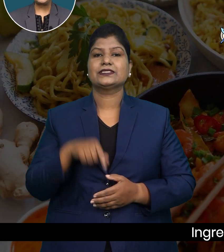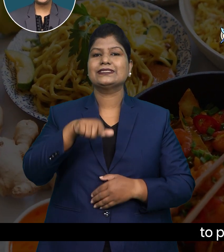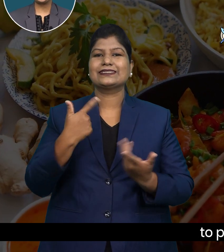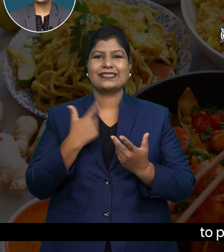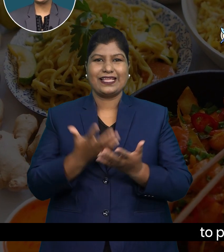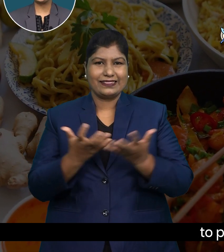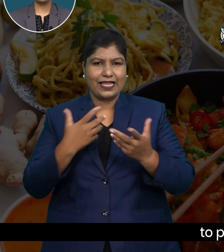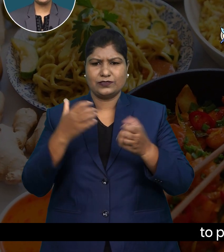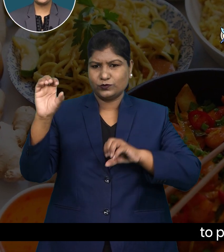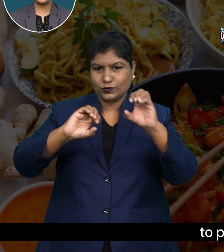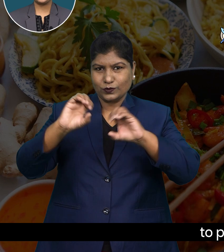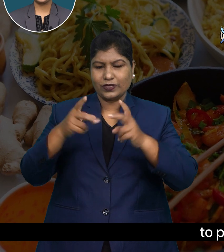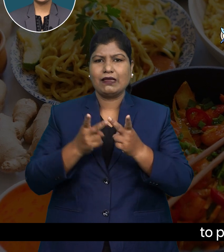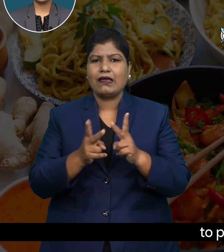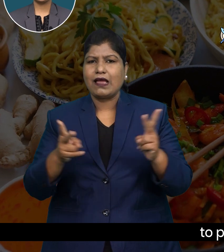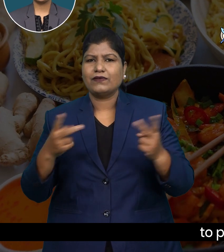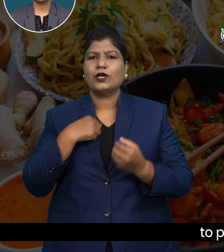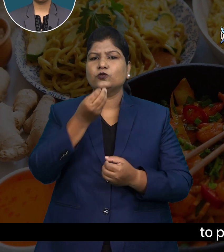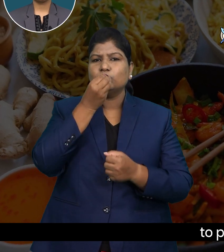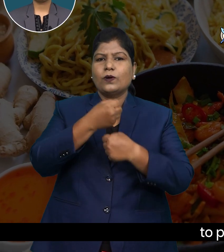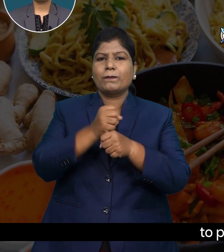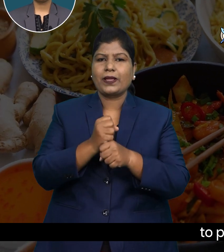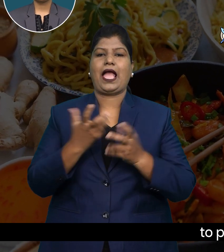ingredients needed to prepare foods,